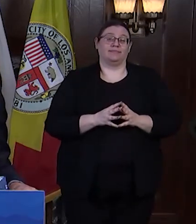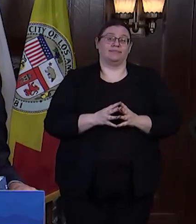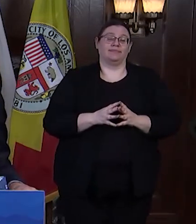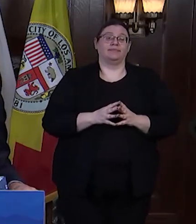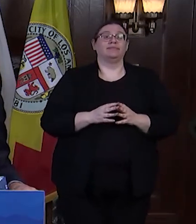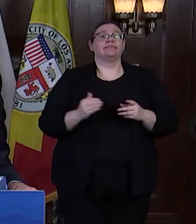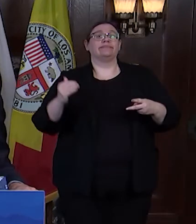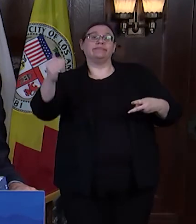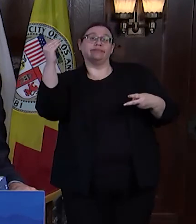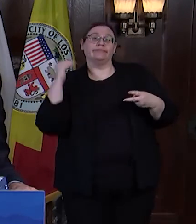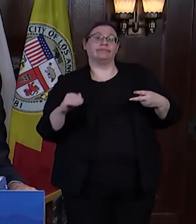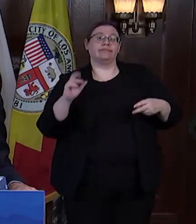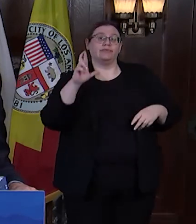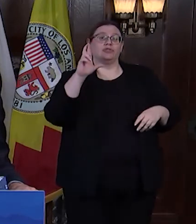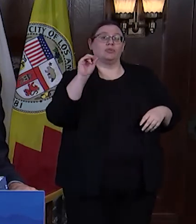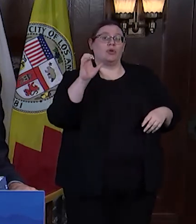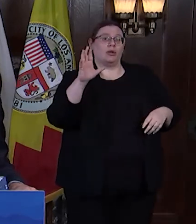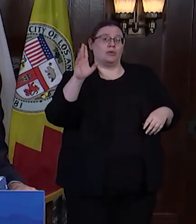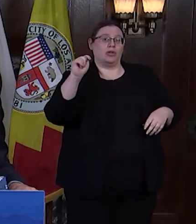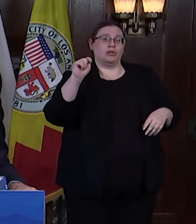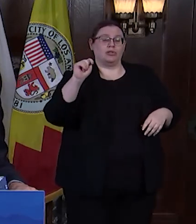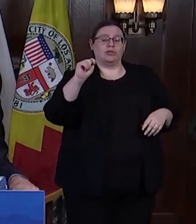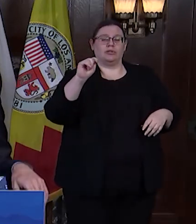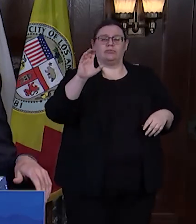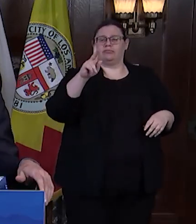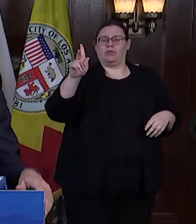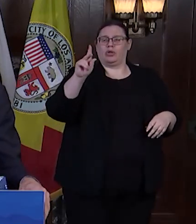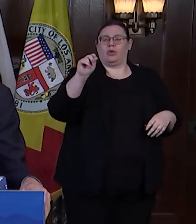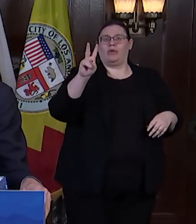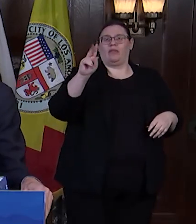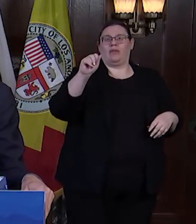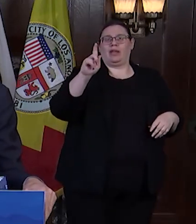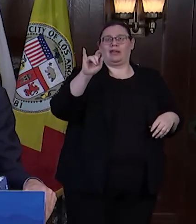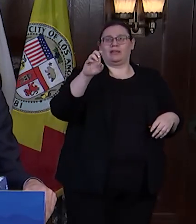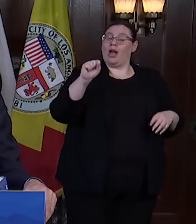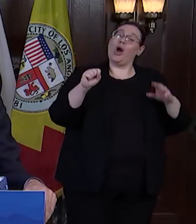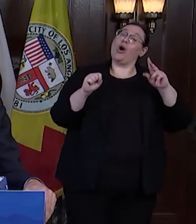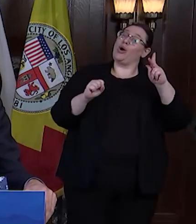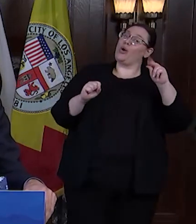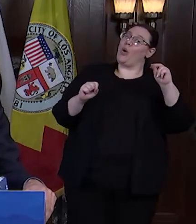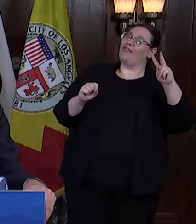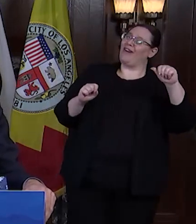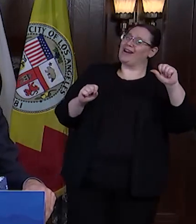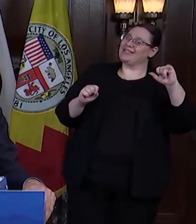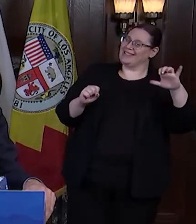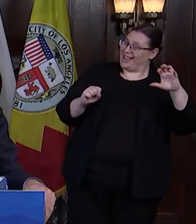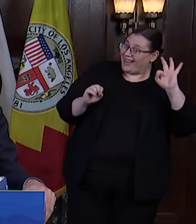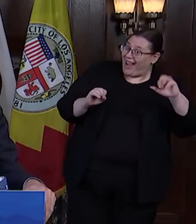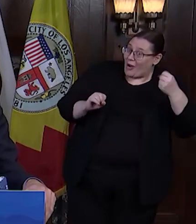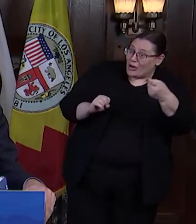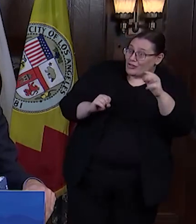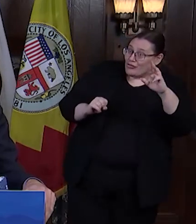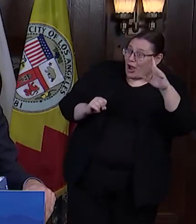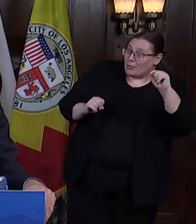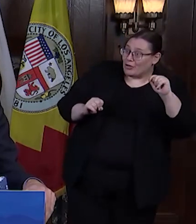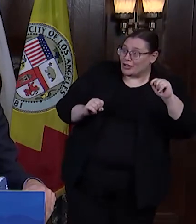Next, we'll go to the line of Robert Kovacic. Please go ahead. Robert Kovacic, how are you? For you. Good.